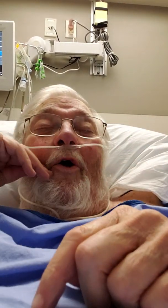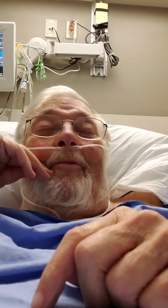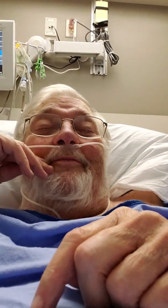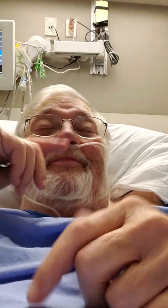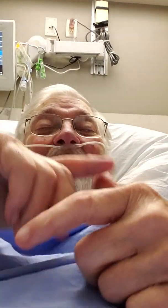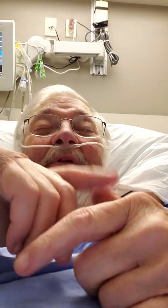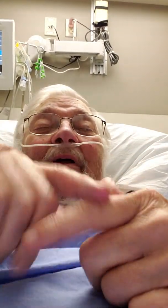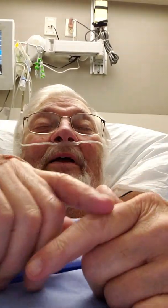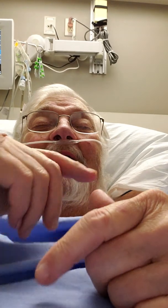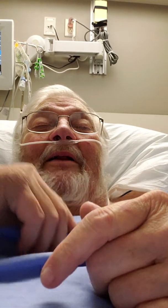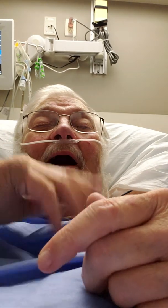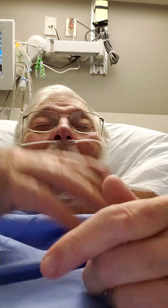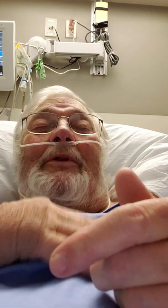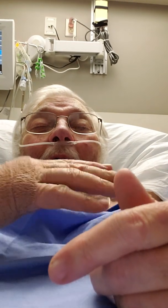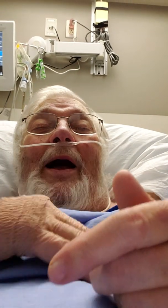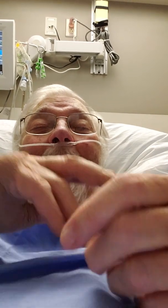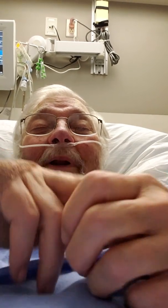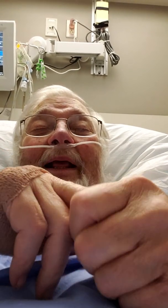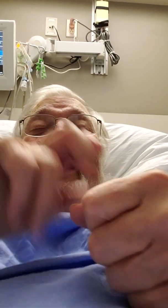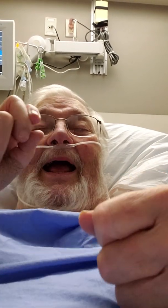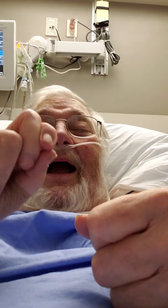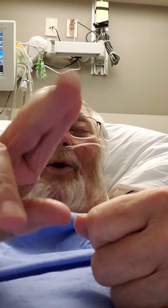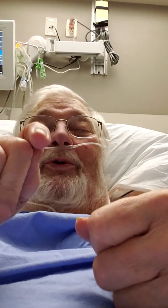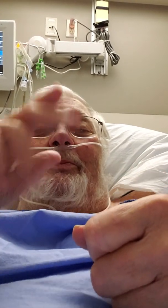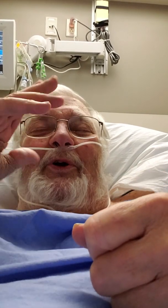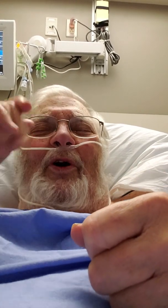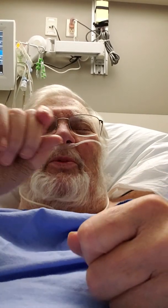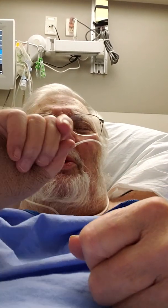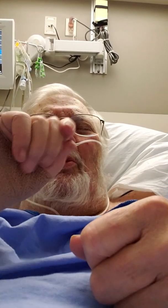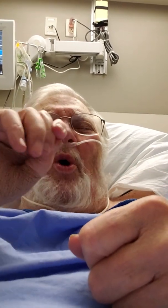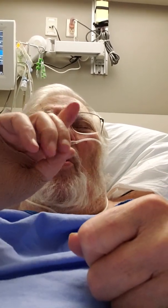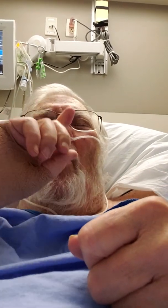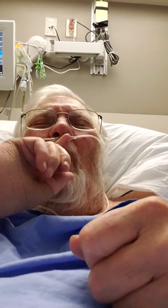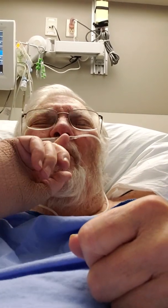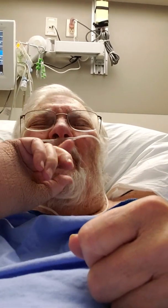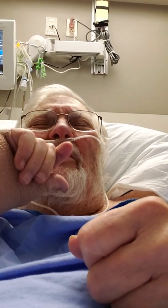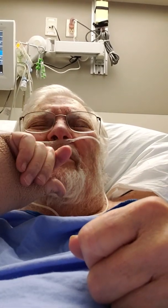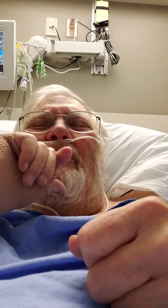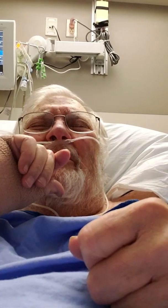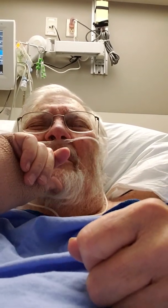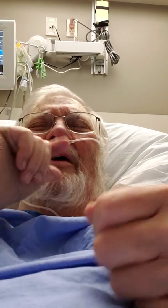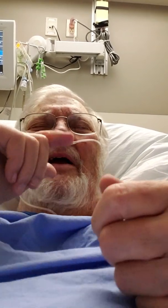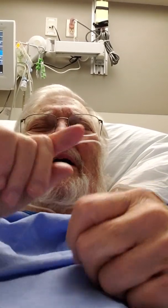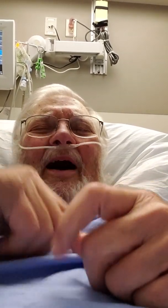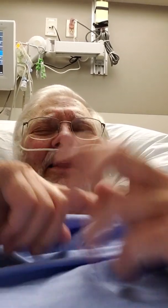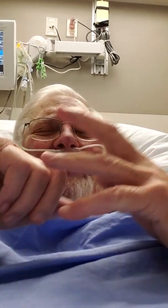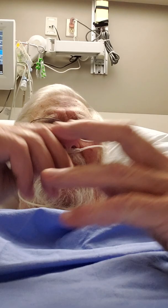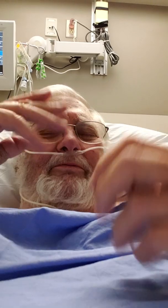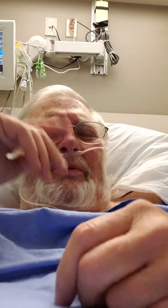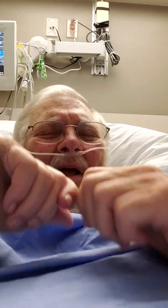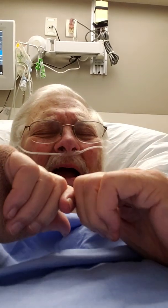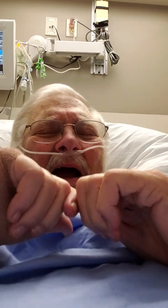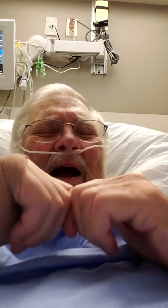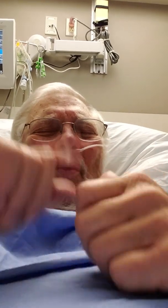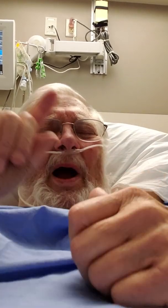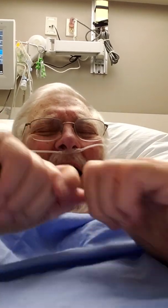home. I was so happy to get out because so lonely. I thought, how